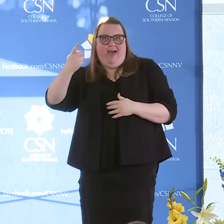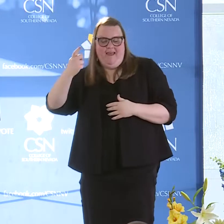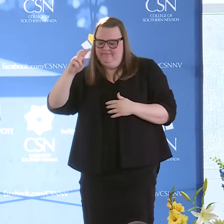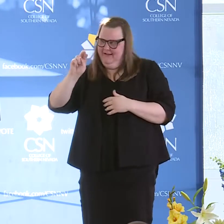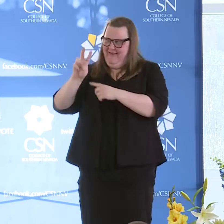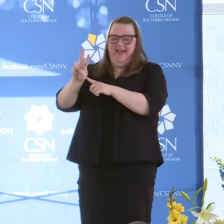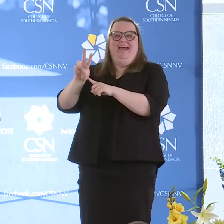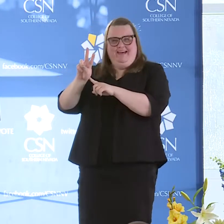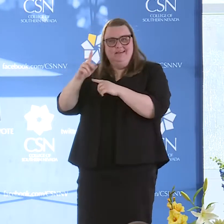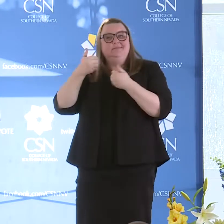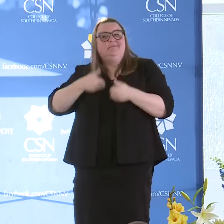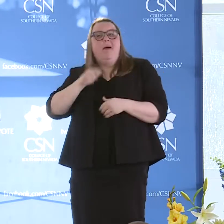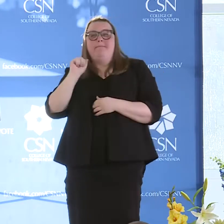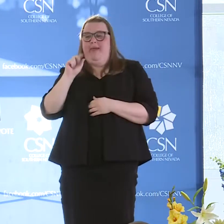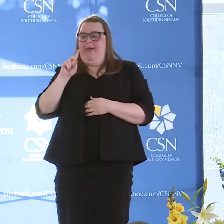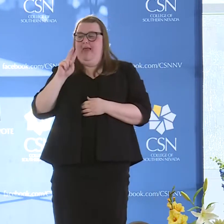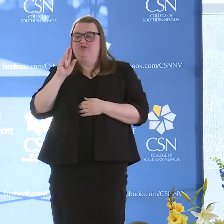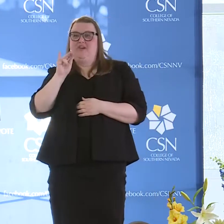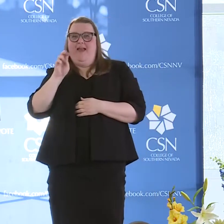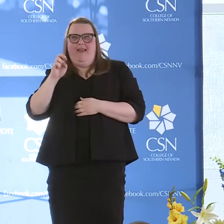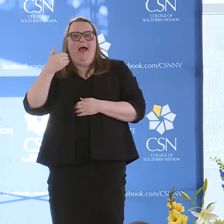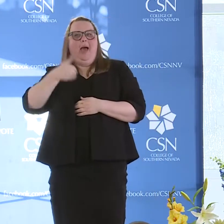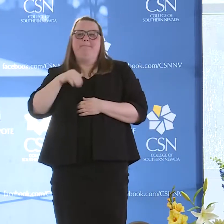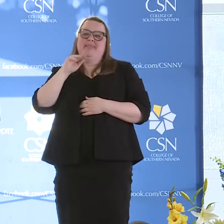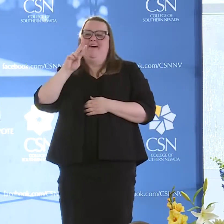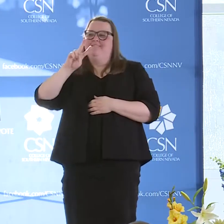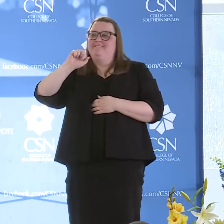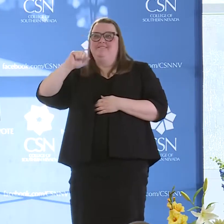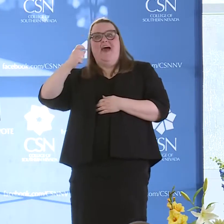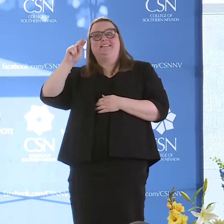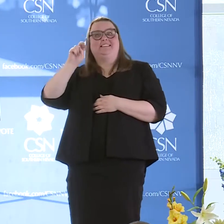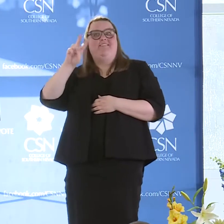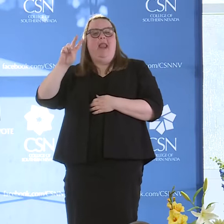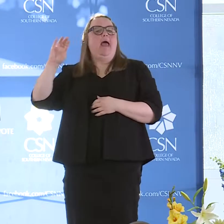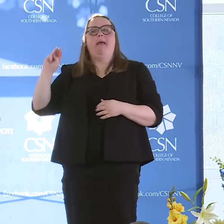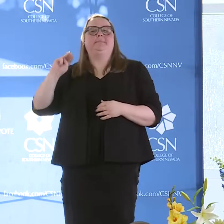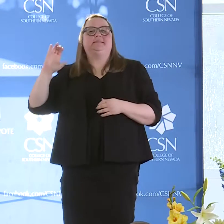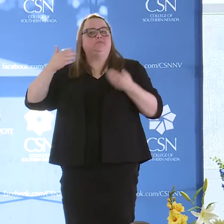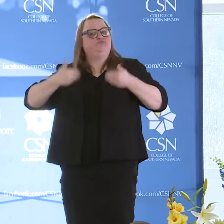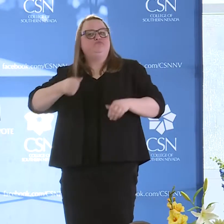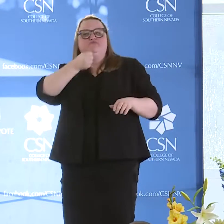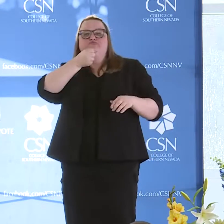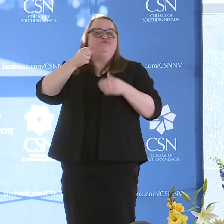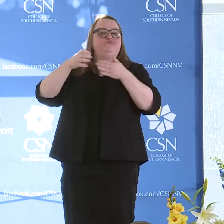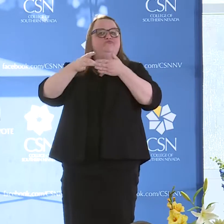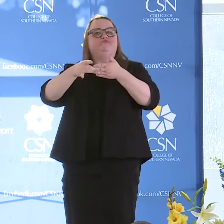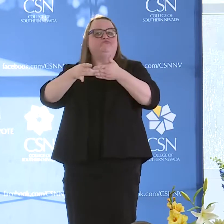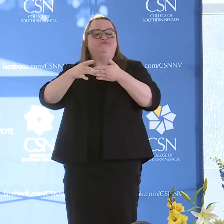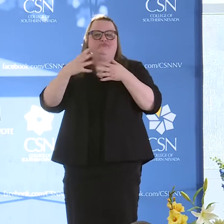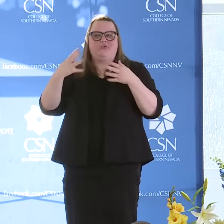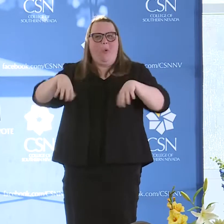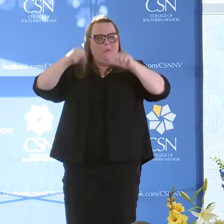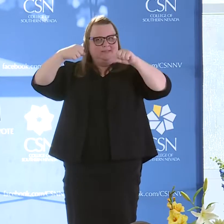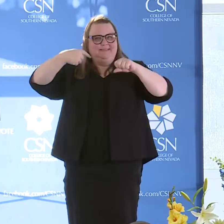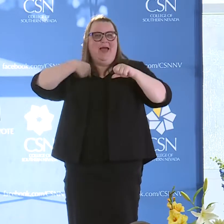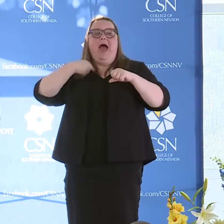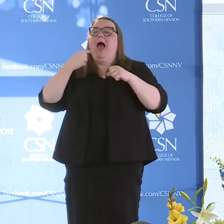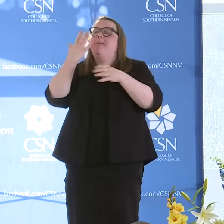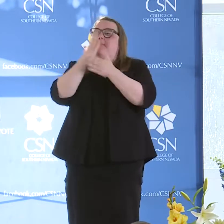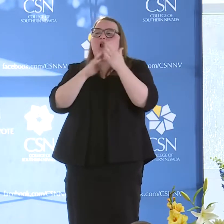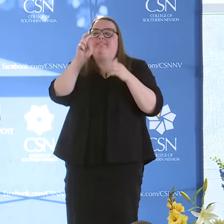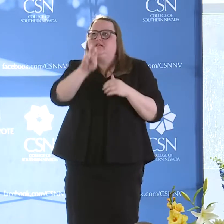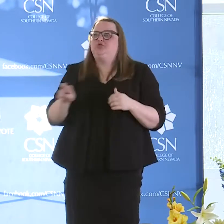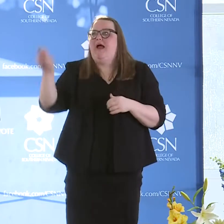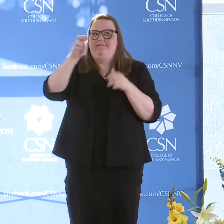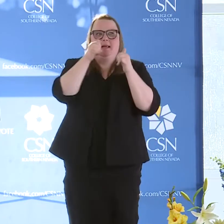I'm Adrian. I am your VAX Nevada Days MC, and I am part of the VAX Nevada Days Traveling Prize